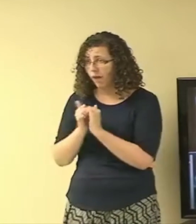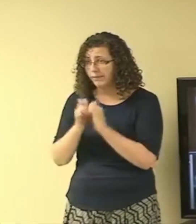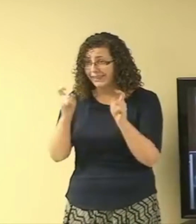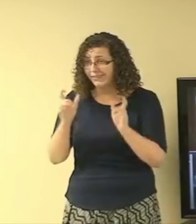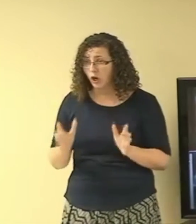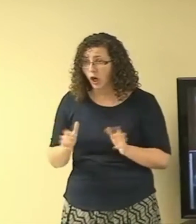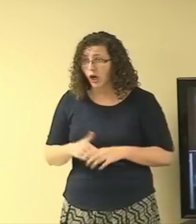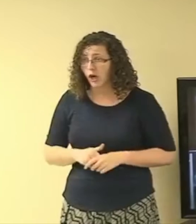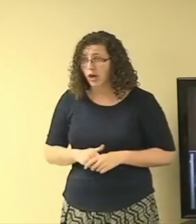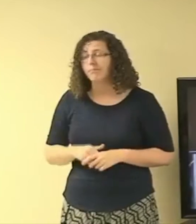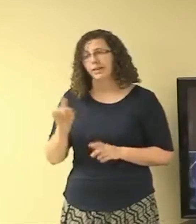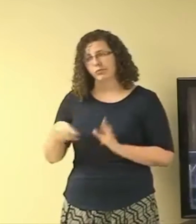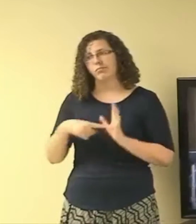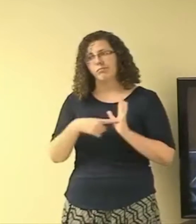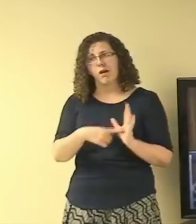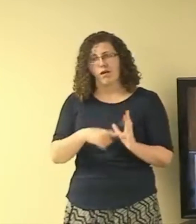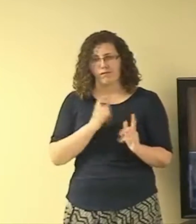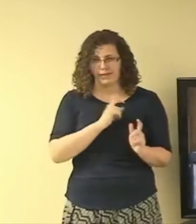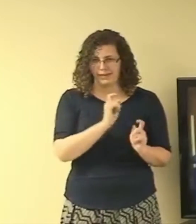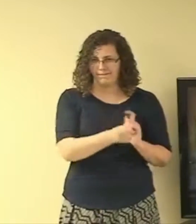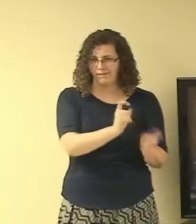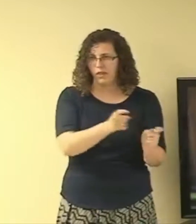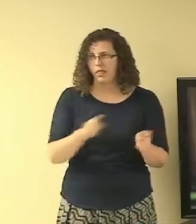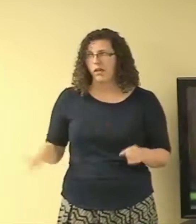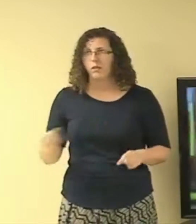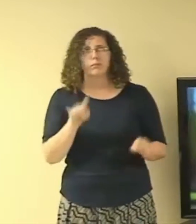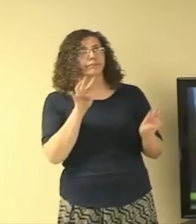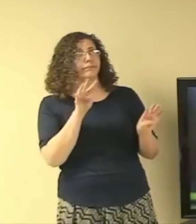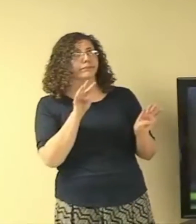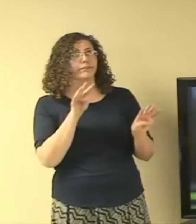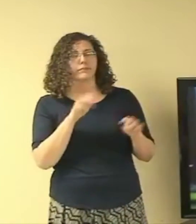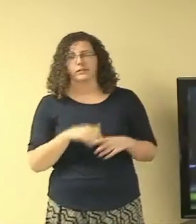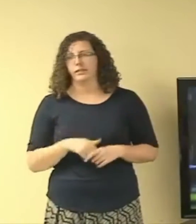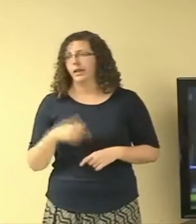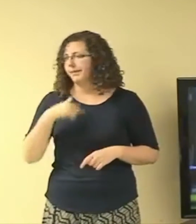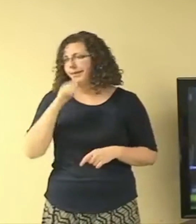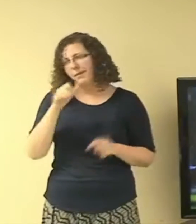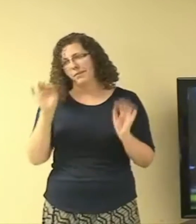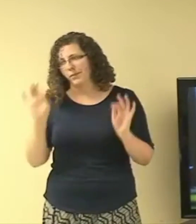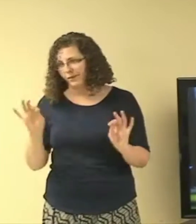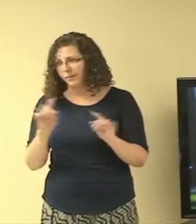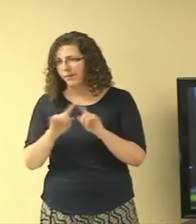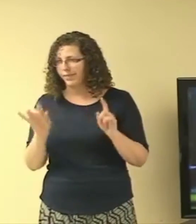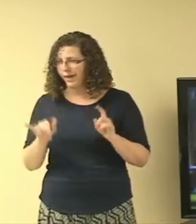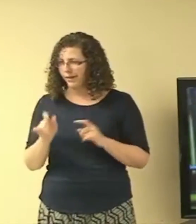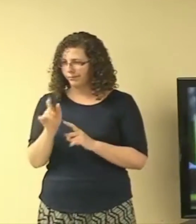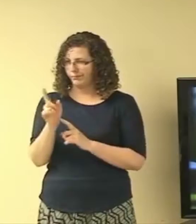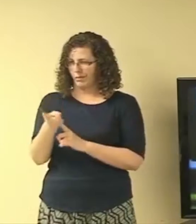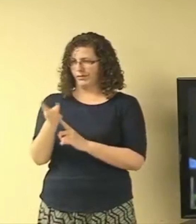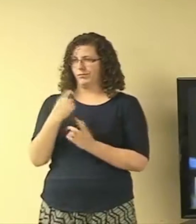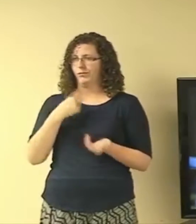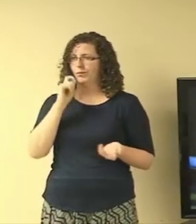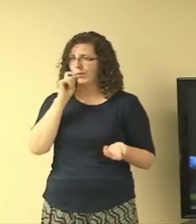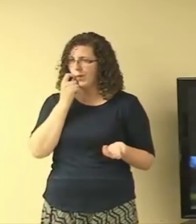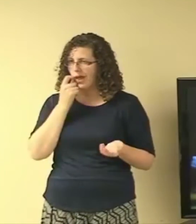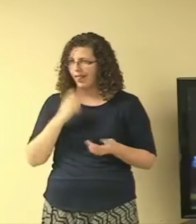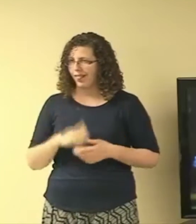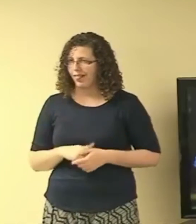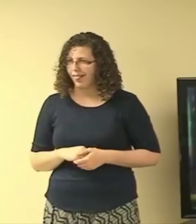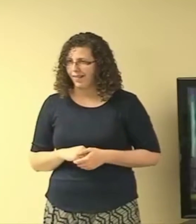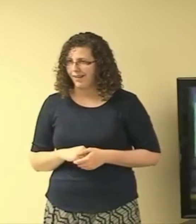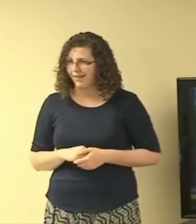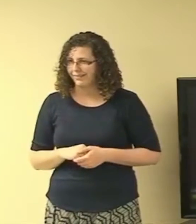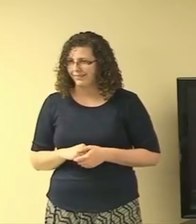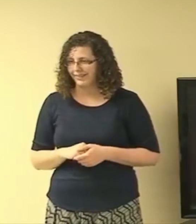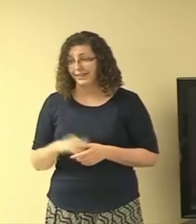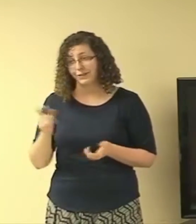They're watching. I'm not perfect. That was a cool moment. You got to have a few of those cool moments, because you raise teenagers,